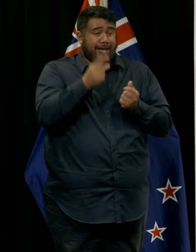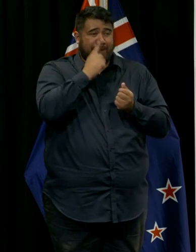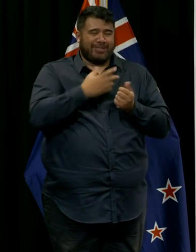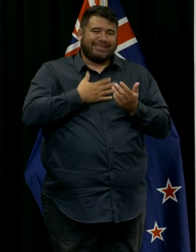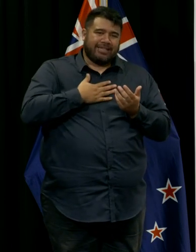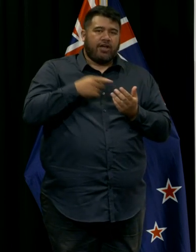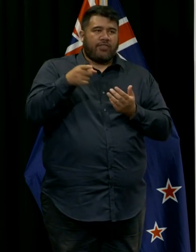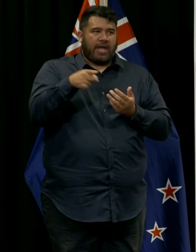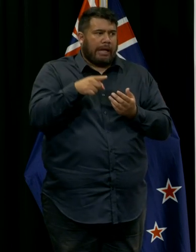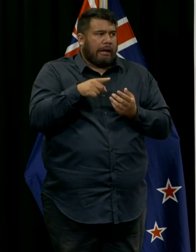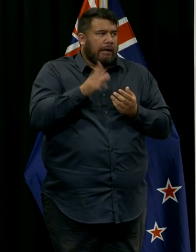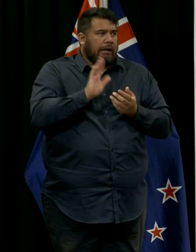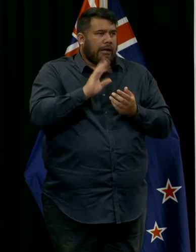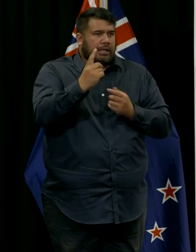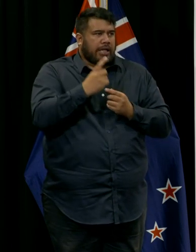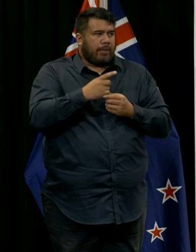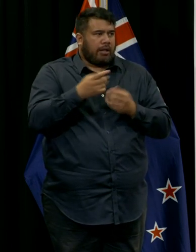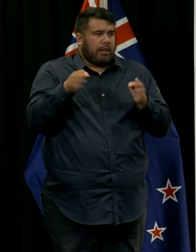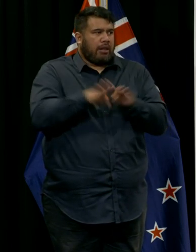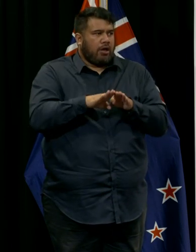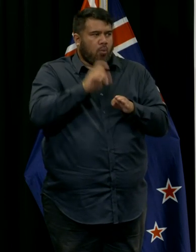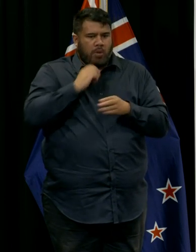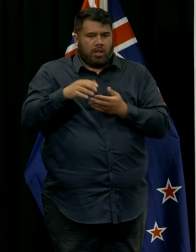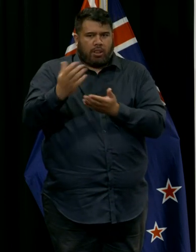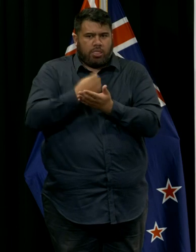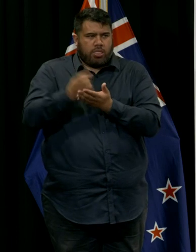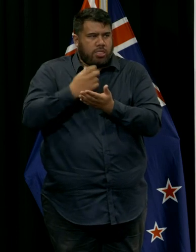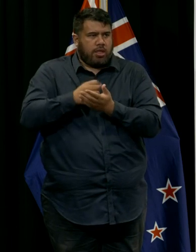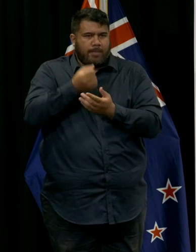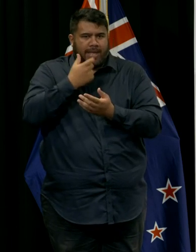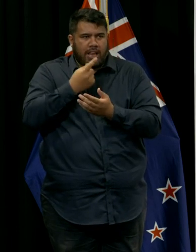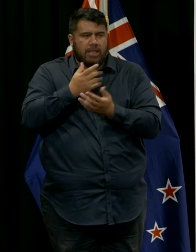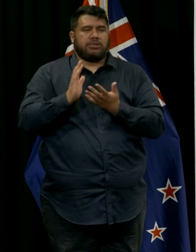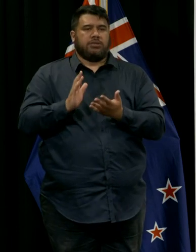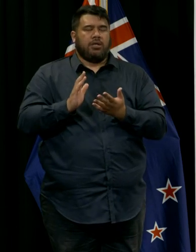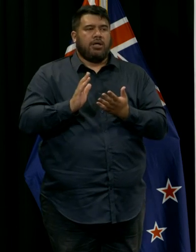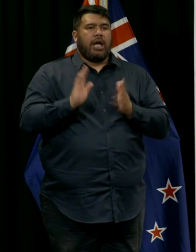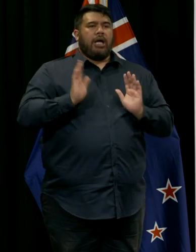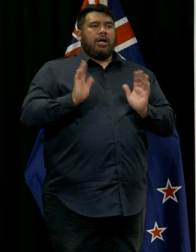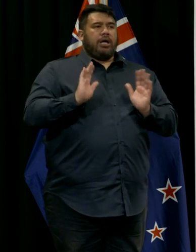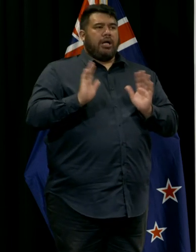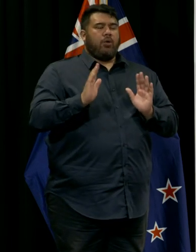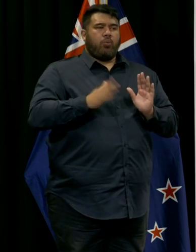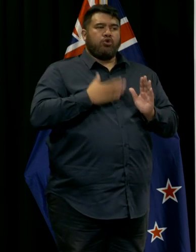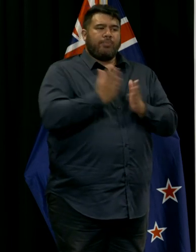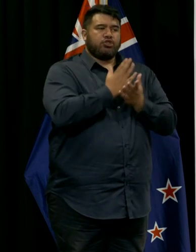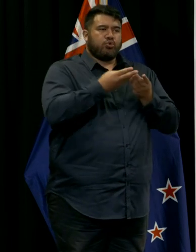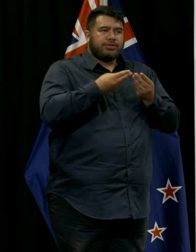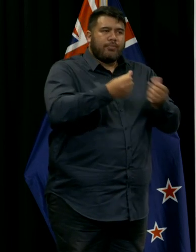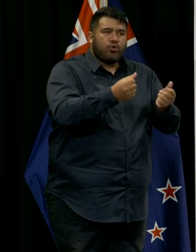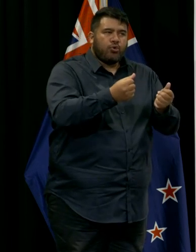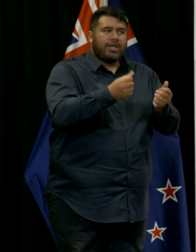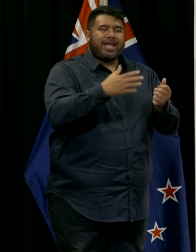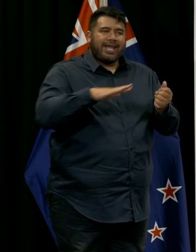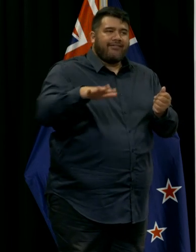people. There is no problem with the supply chain at the moment, but we do not want to get into a position where some people are unable to get